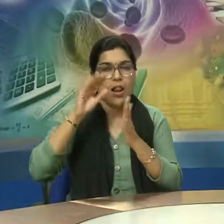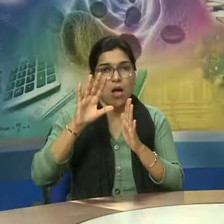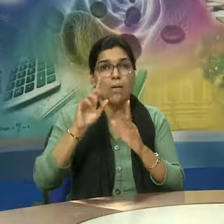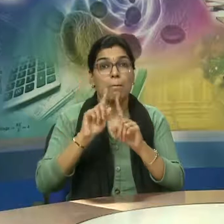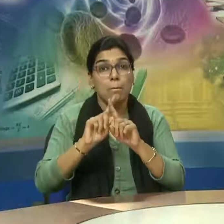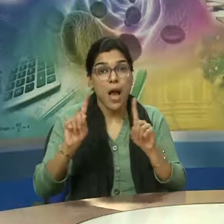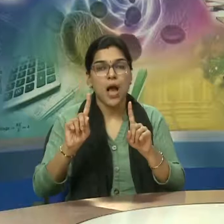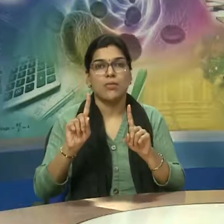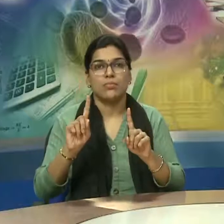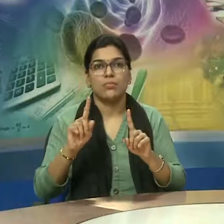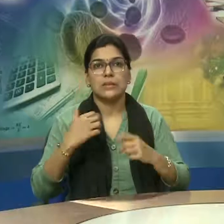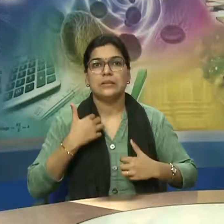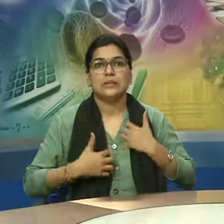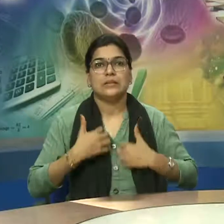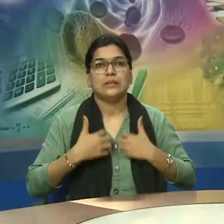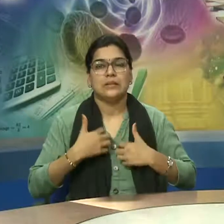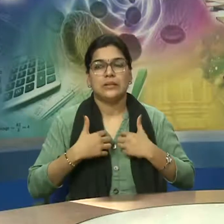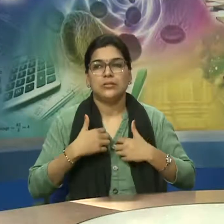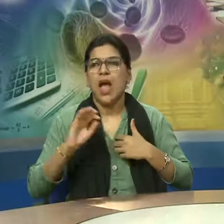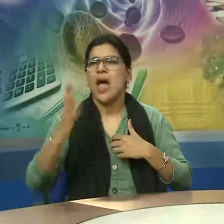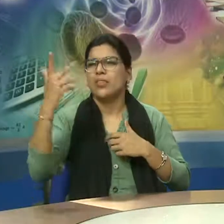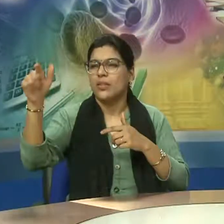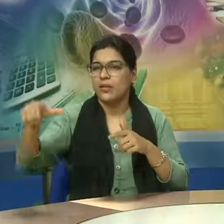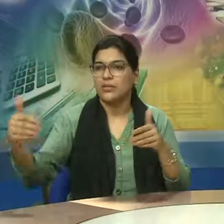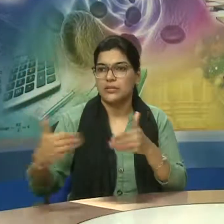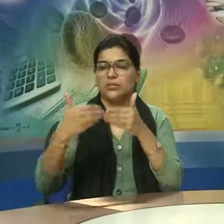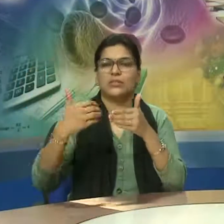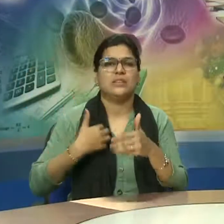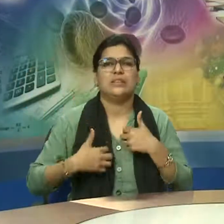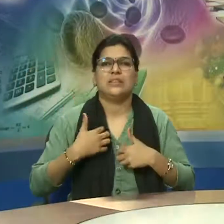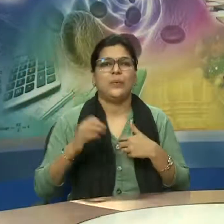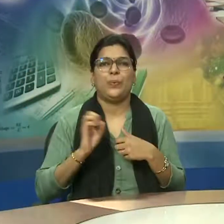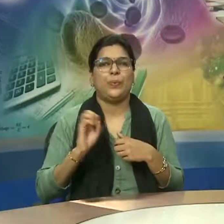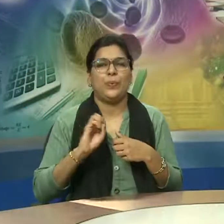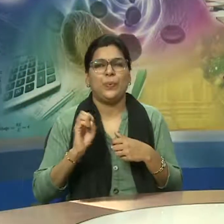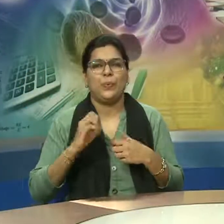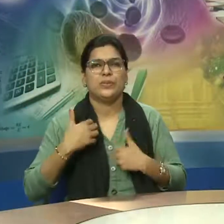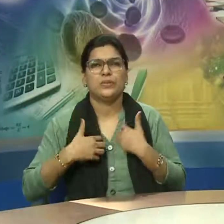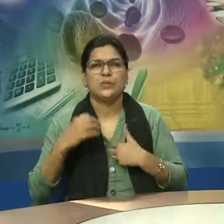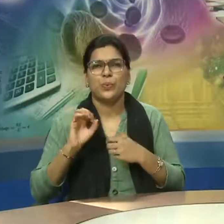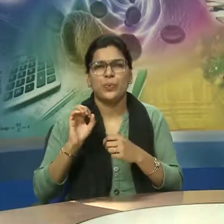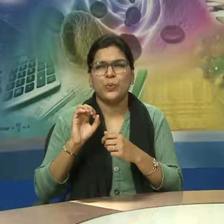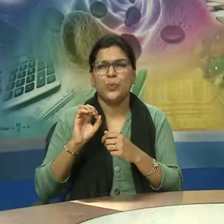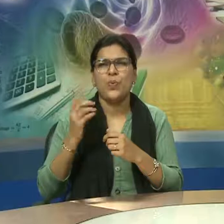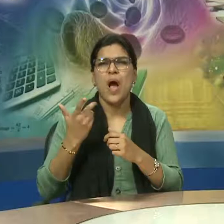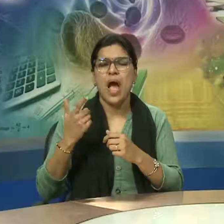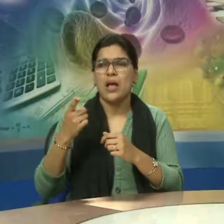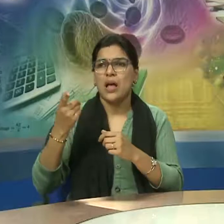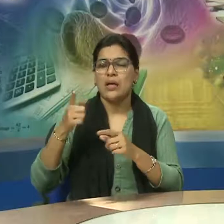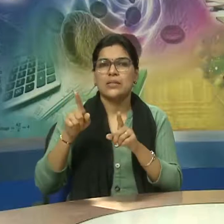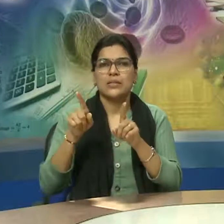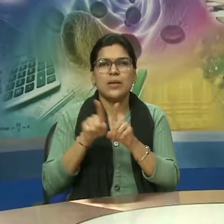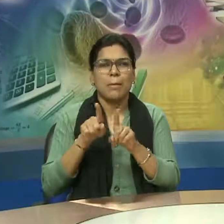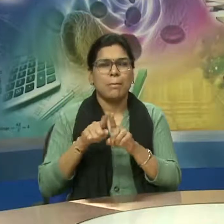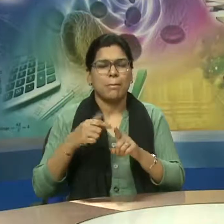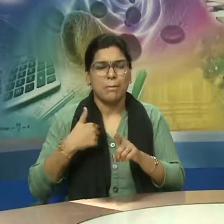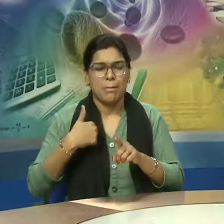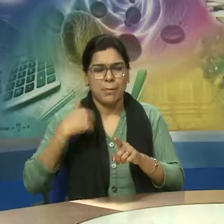politely greet person in this way, even though he may not